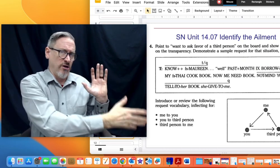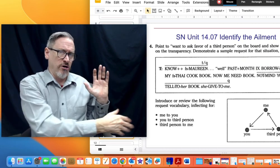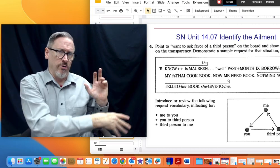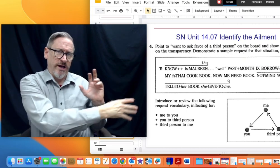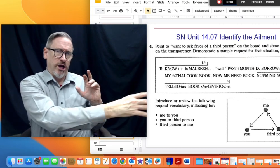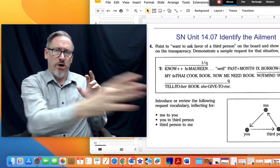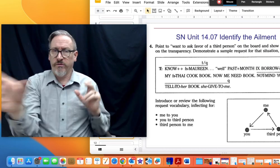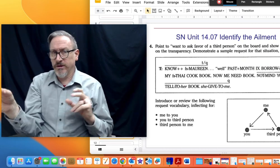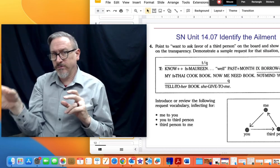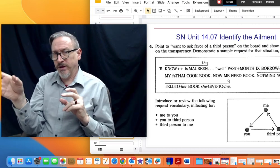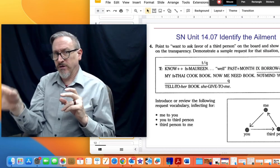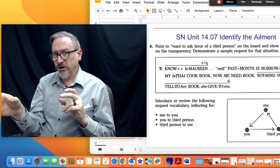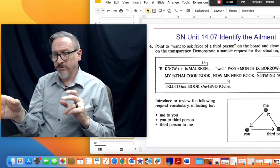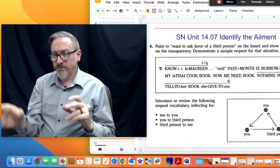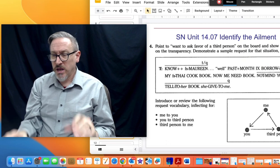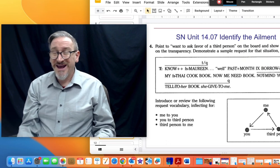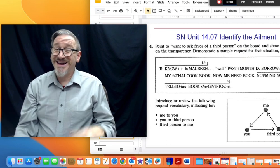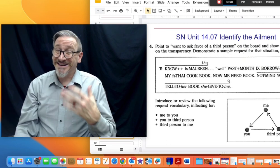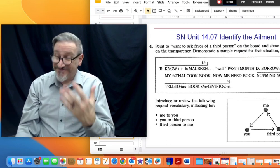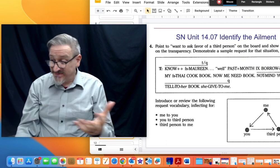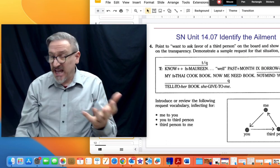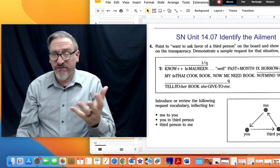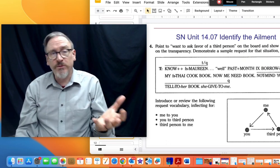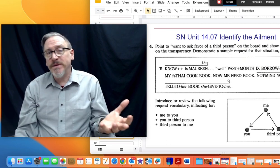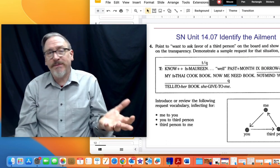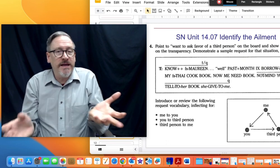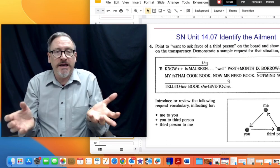as a longer way to go than being right here.